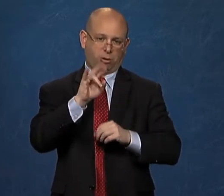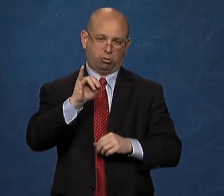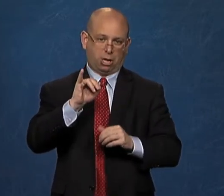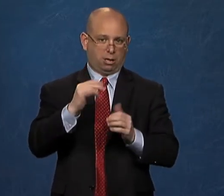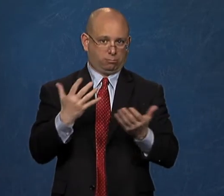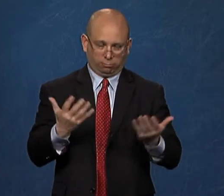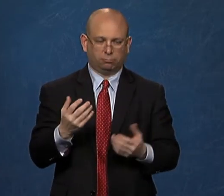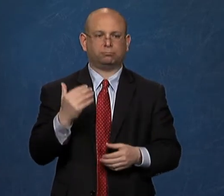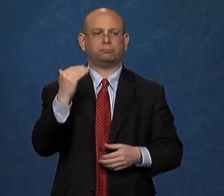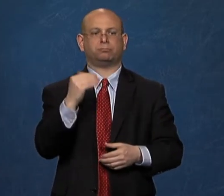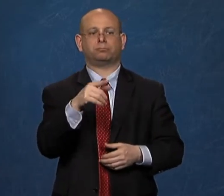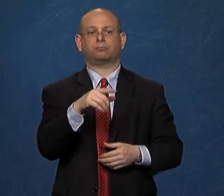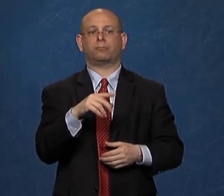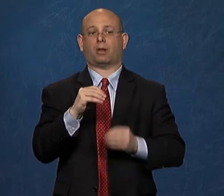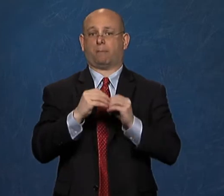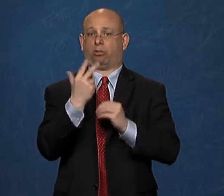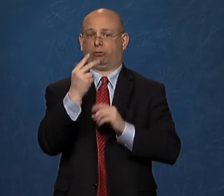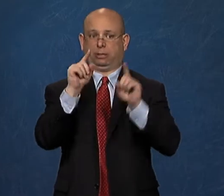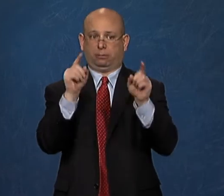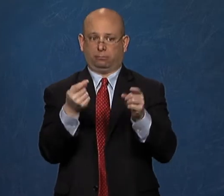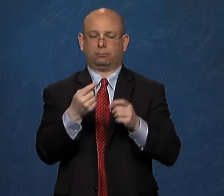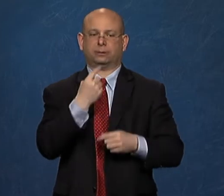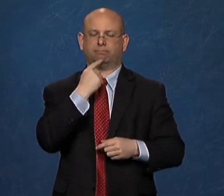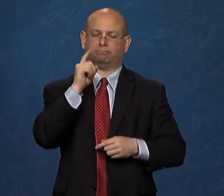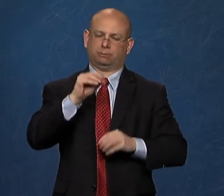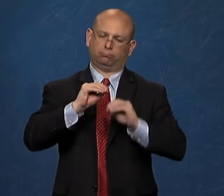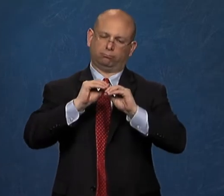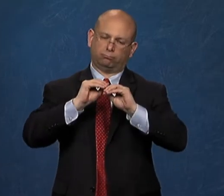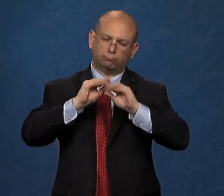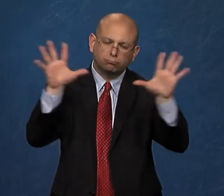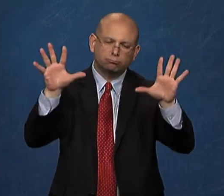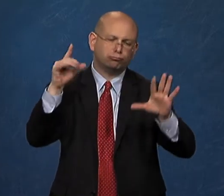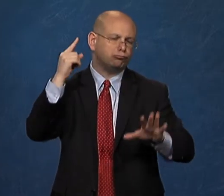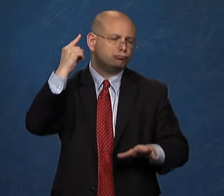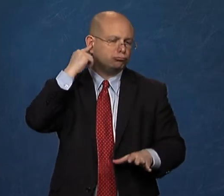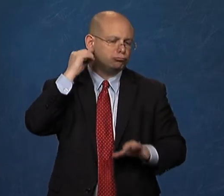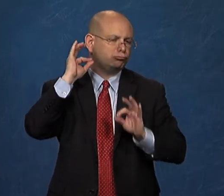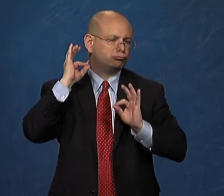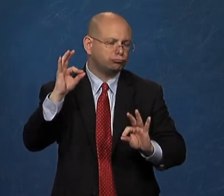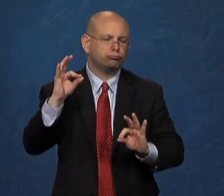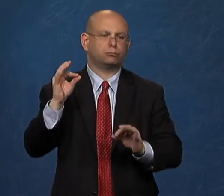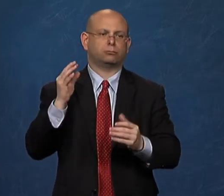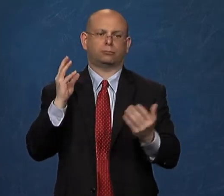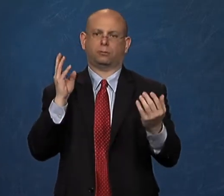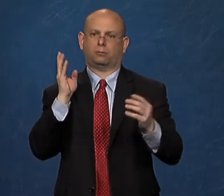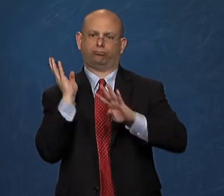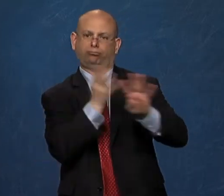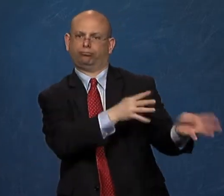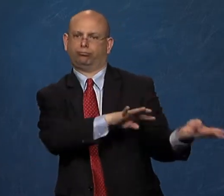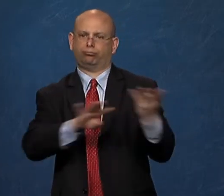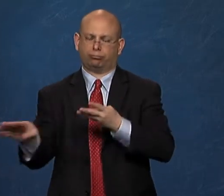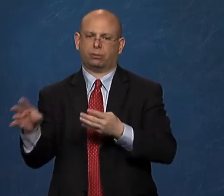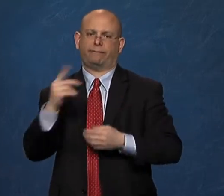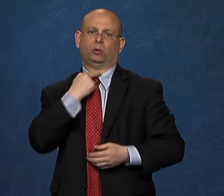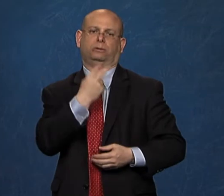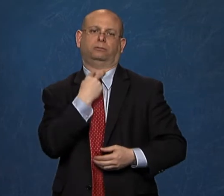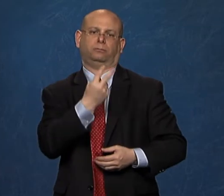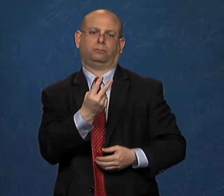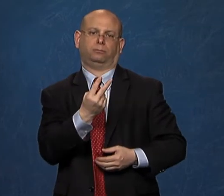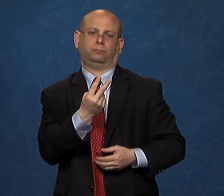The last two parts of the regulations for VRI speak to what we refer to here as number 3, where there's a very clear, audible